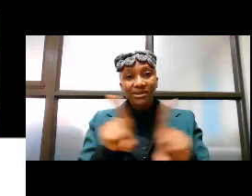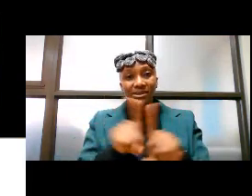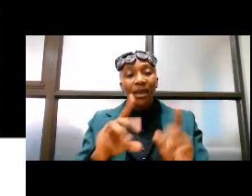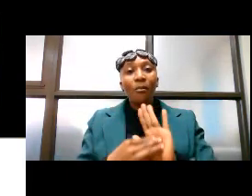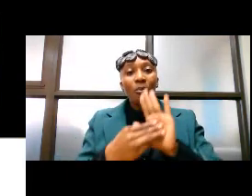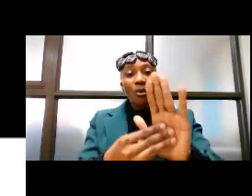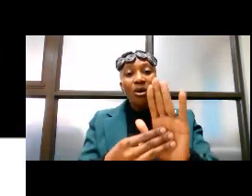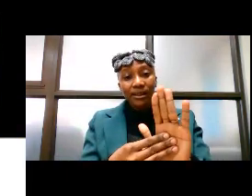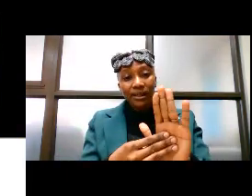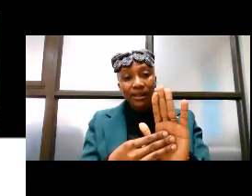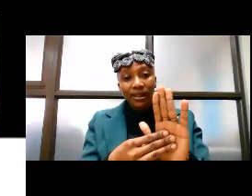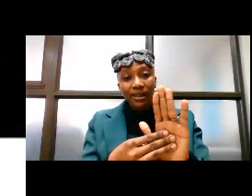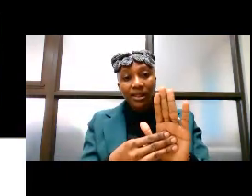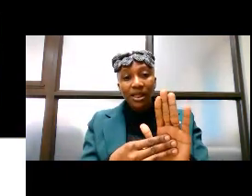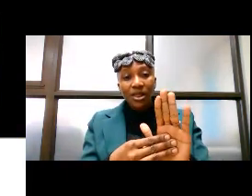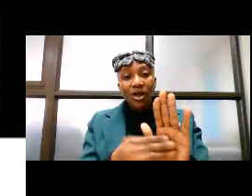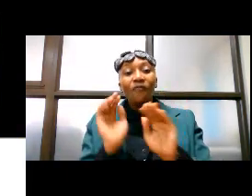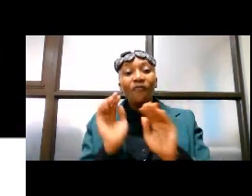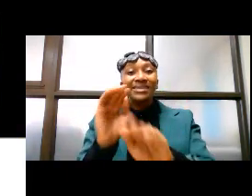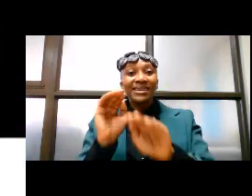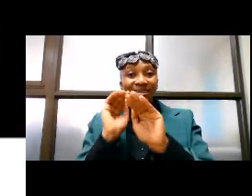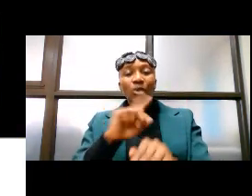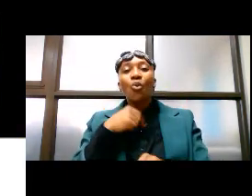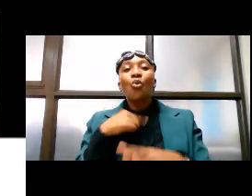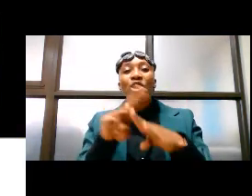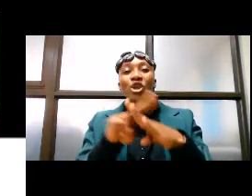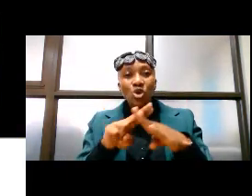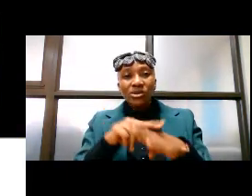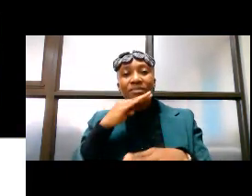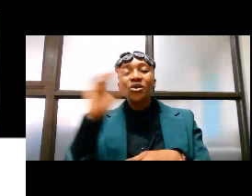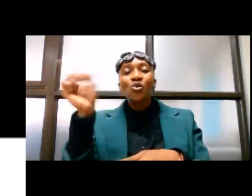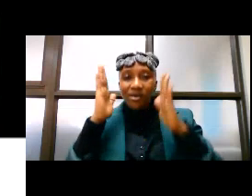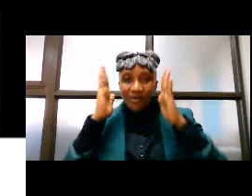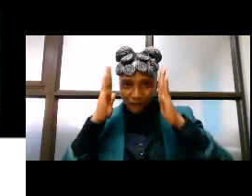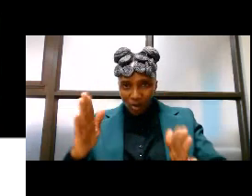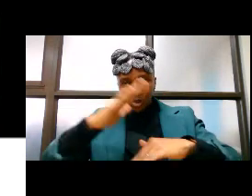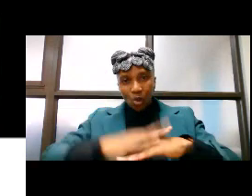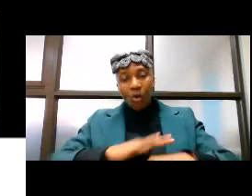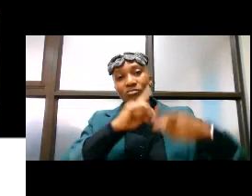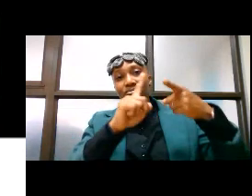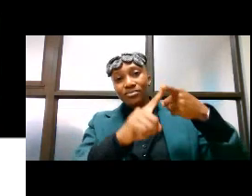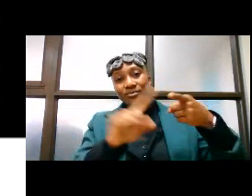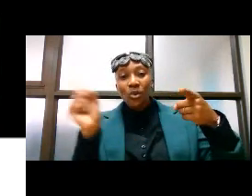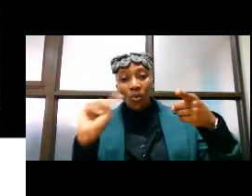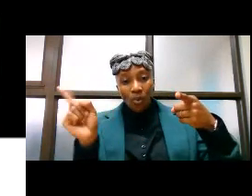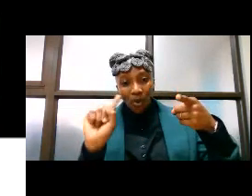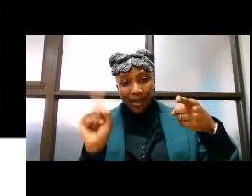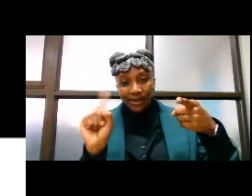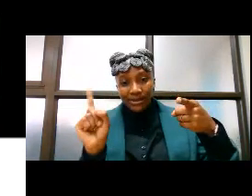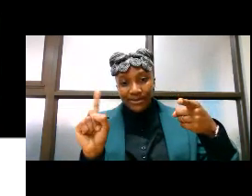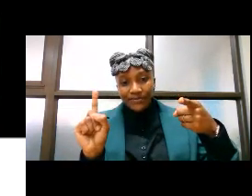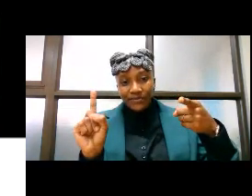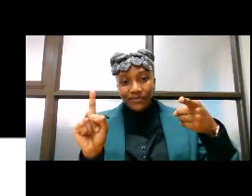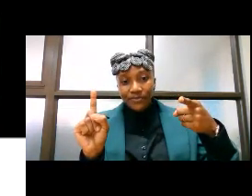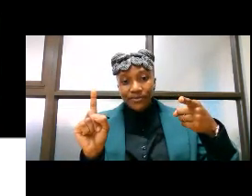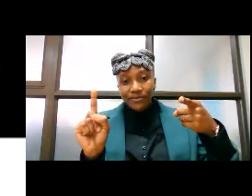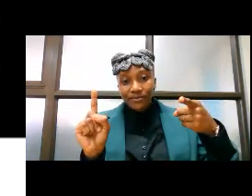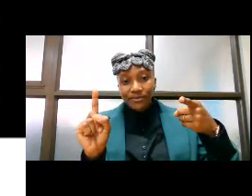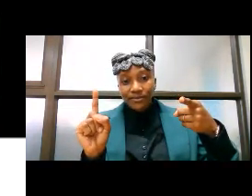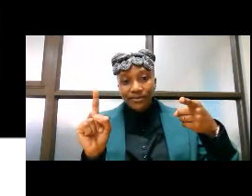teaching that we use focuses on the following. Firstly, learning takes place when children are interested